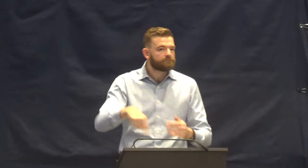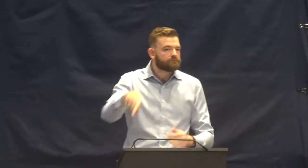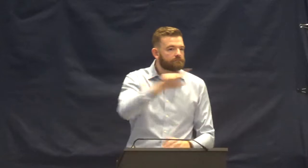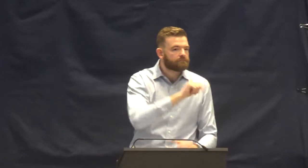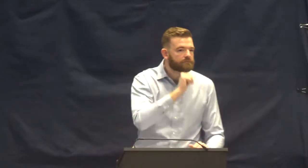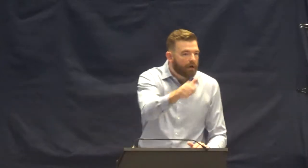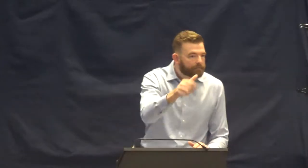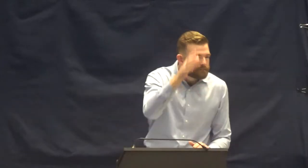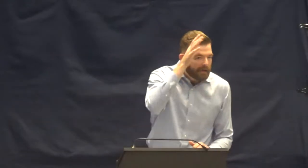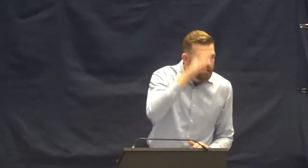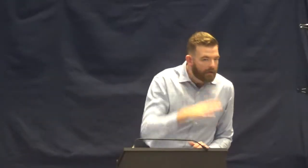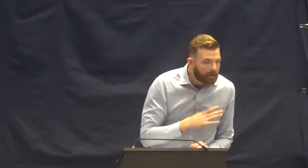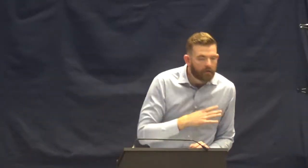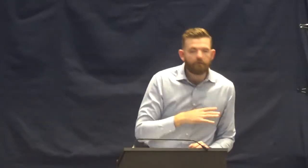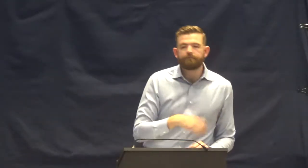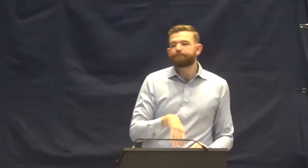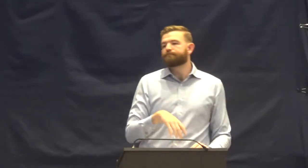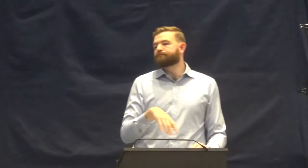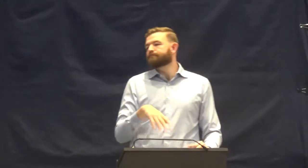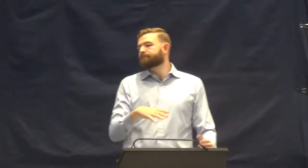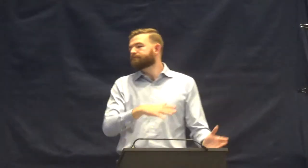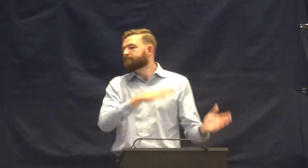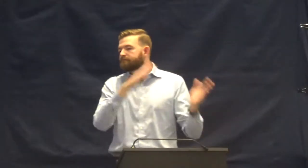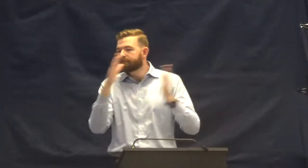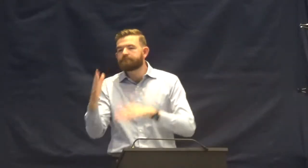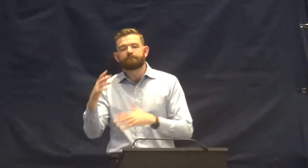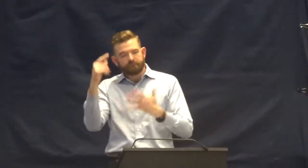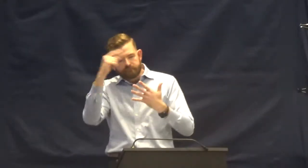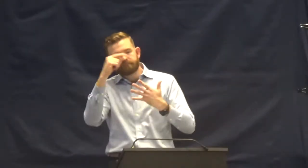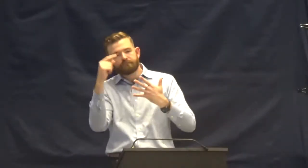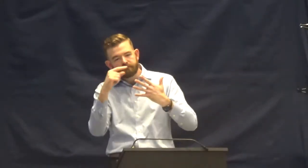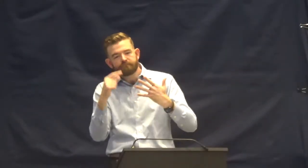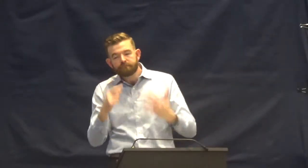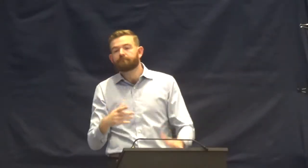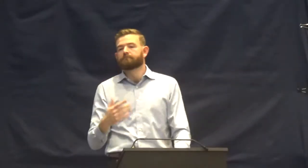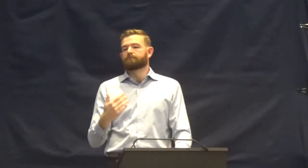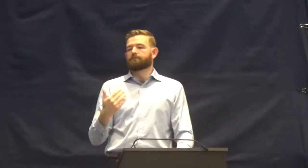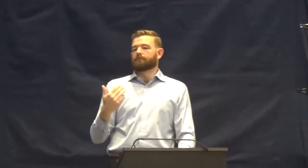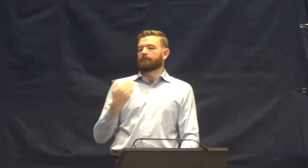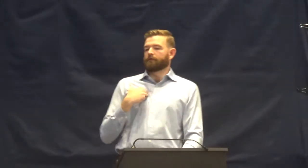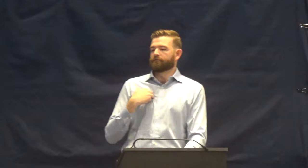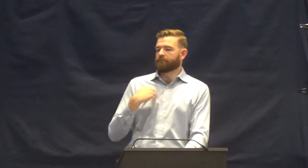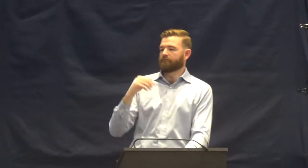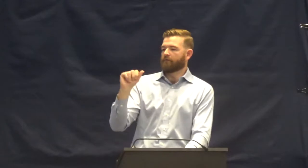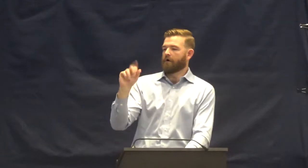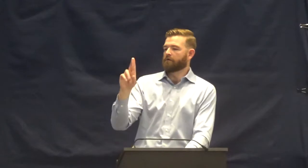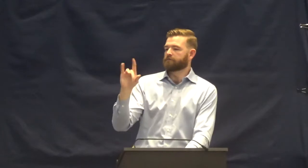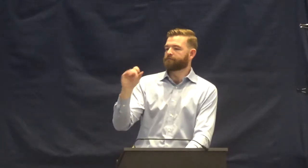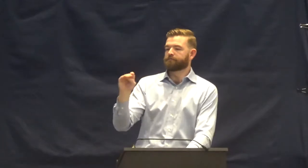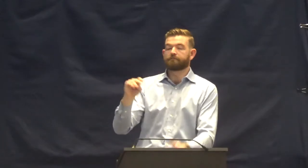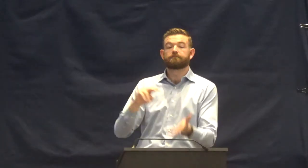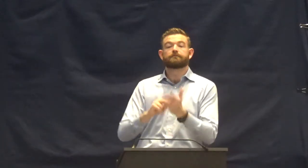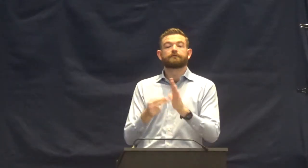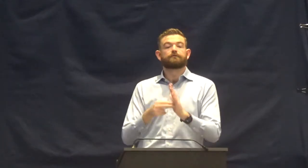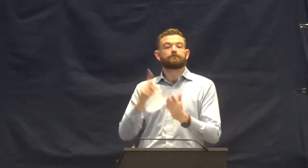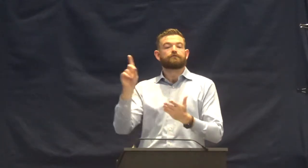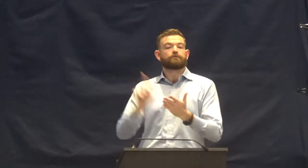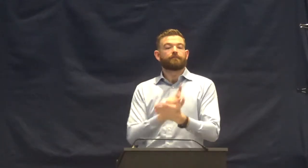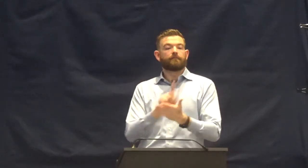discrimination against people because of their gender, those who are not male. you know the isms. Well, odd ism is one of